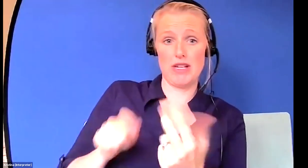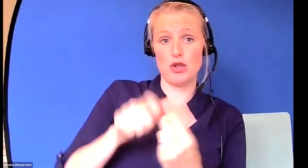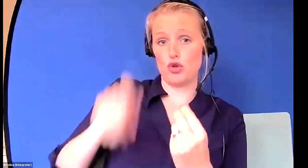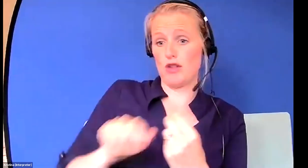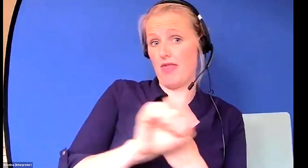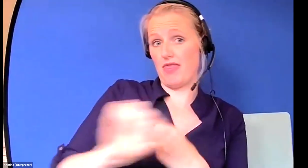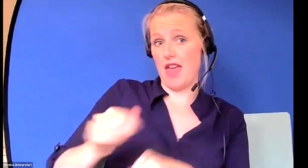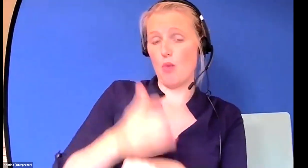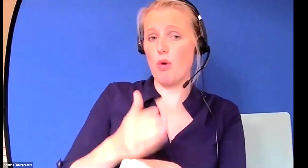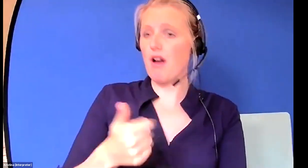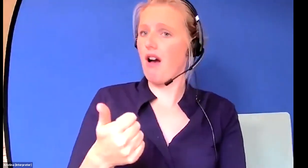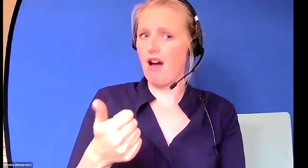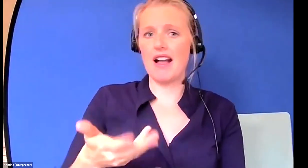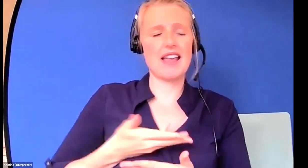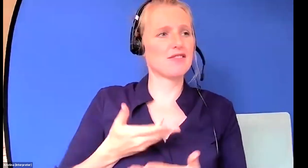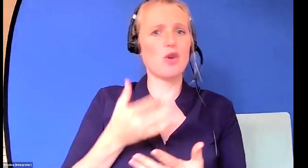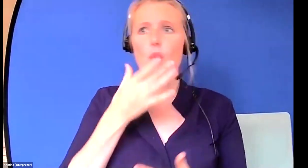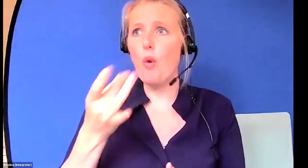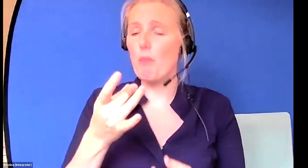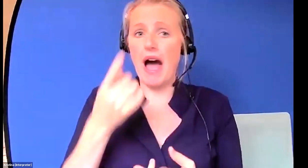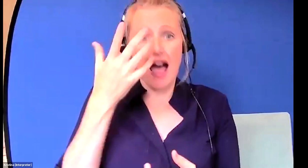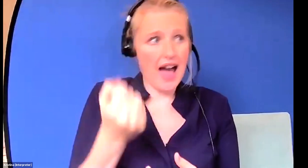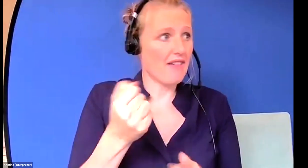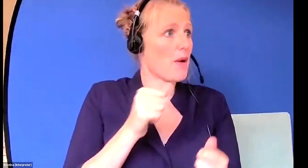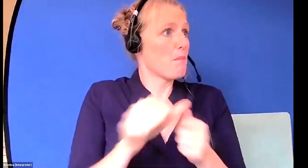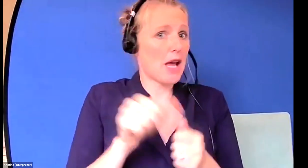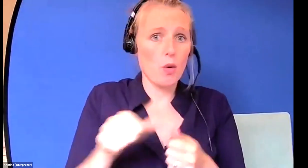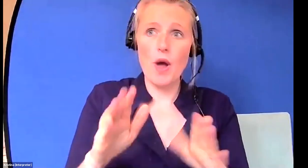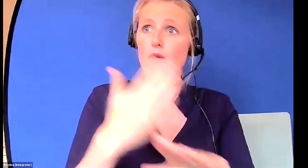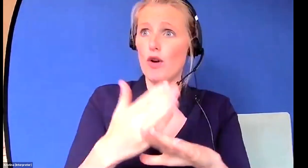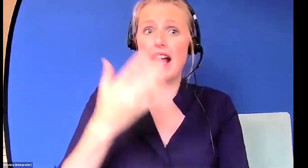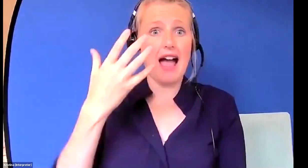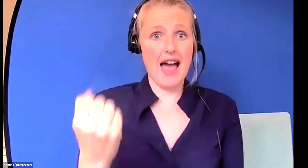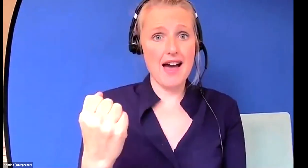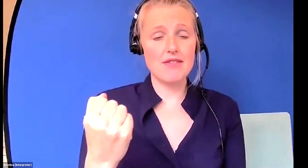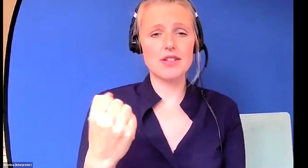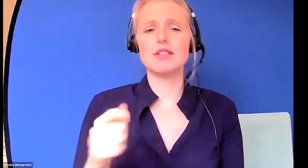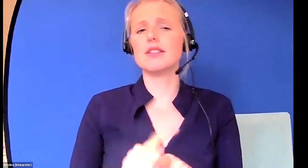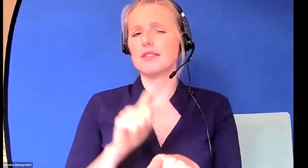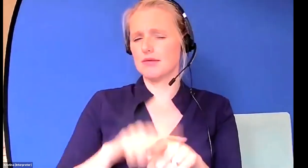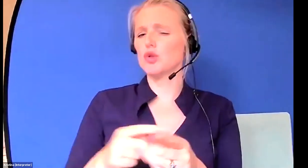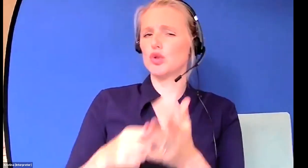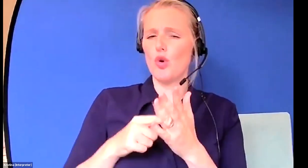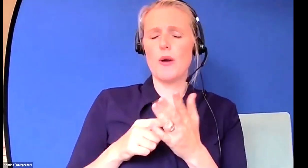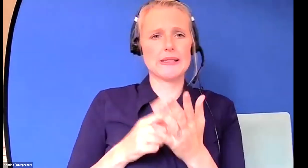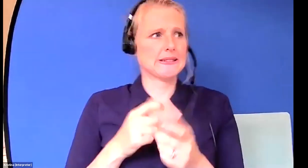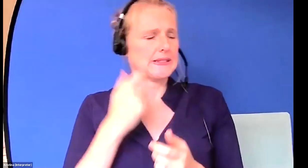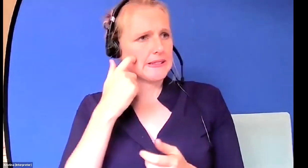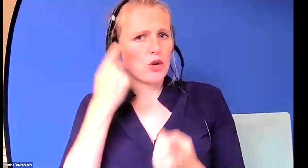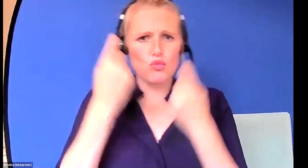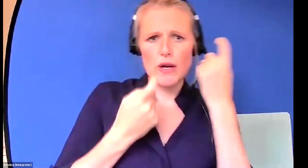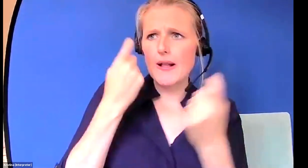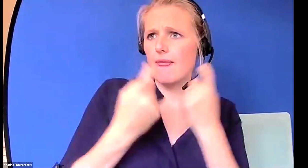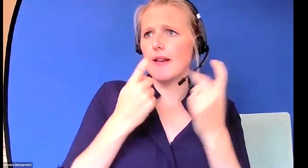offers not only hope that there are new and better ways of thinking and working, but they demonstrate how critical thinking,